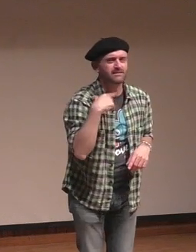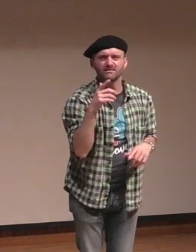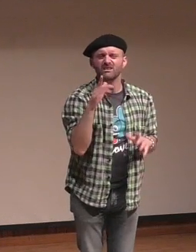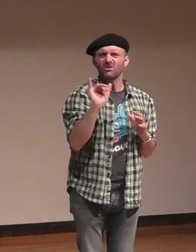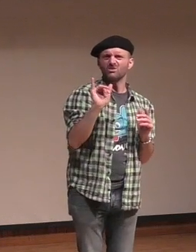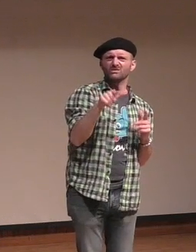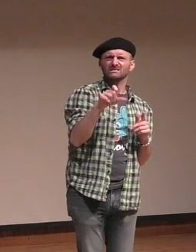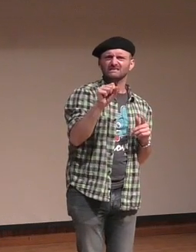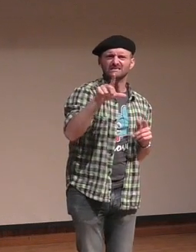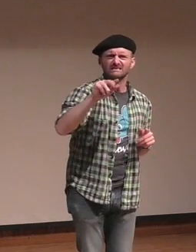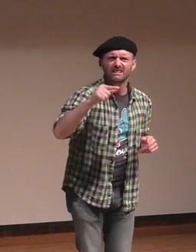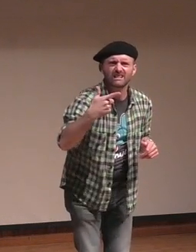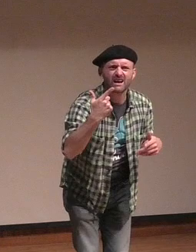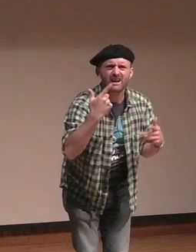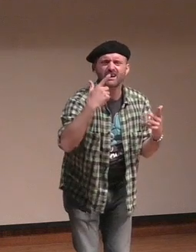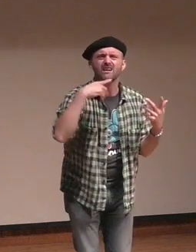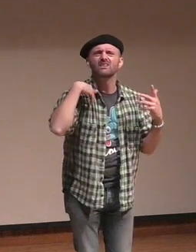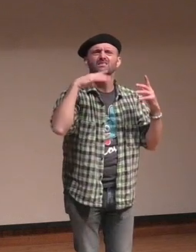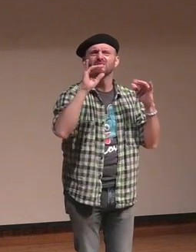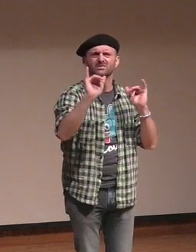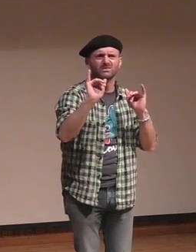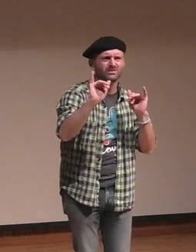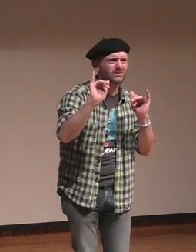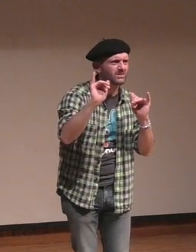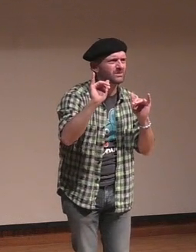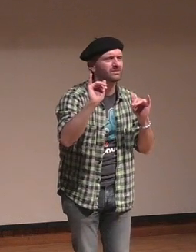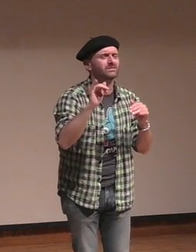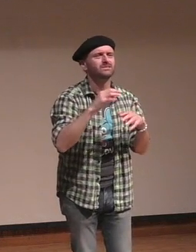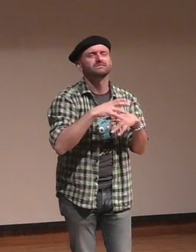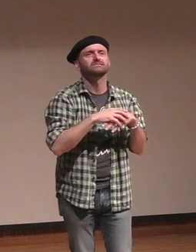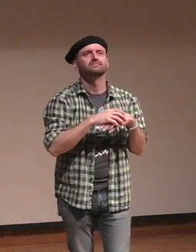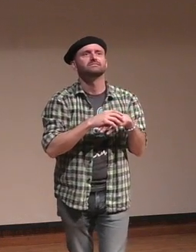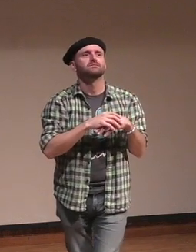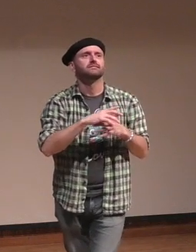more slang. And I'm like, wow, what's that slang all about?